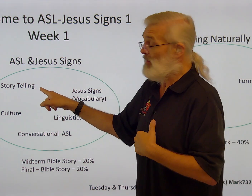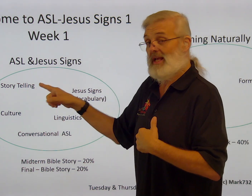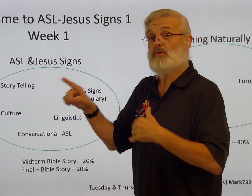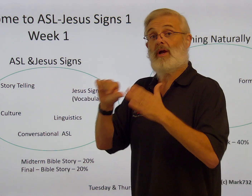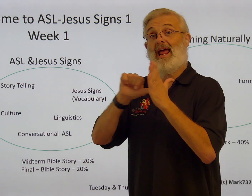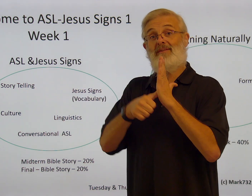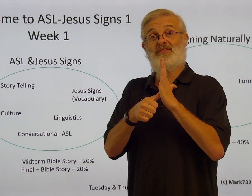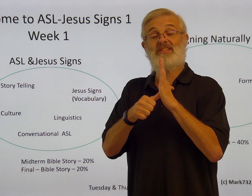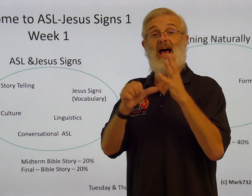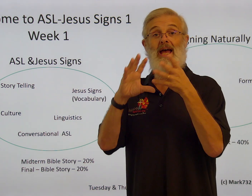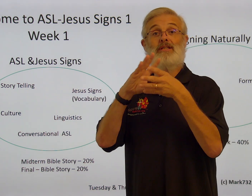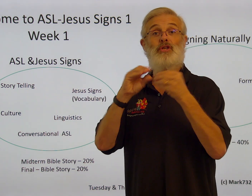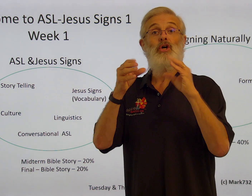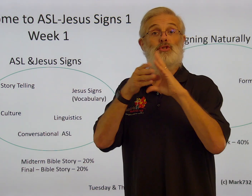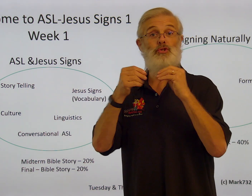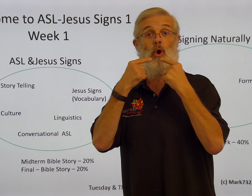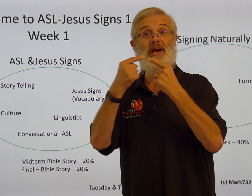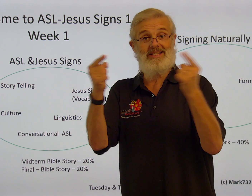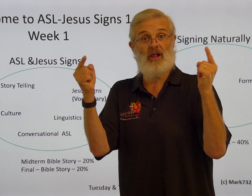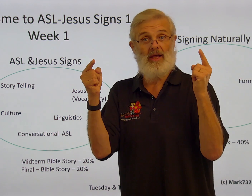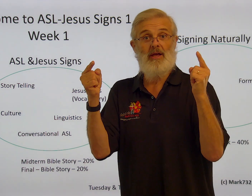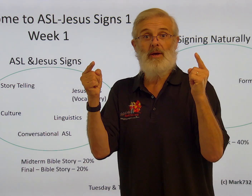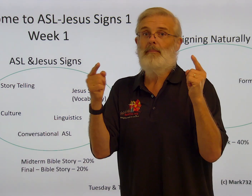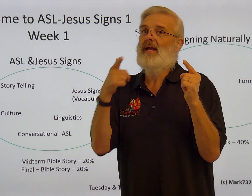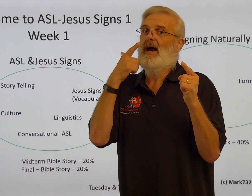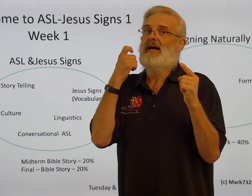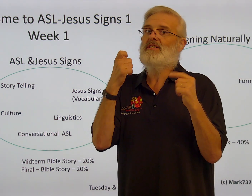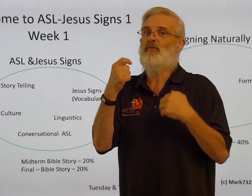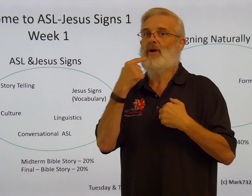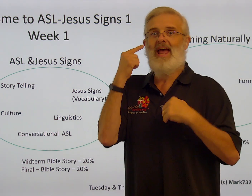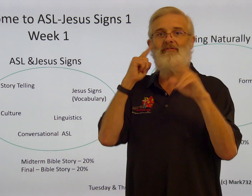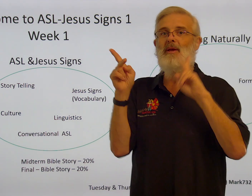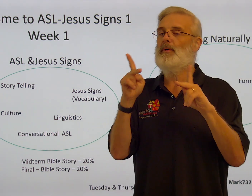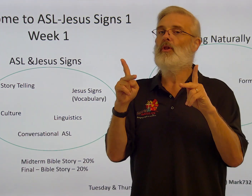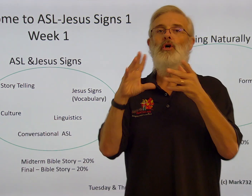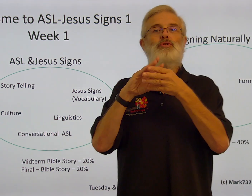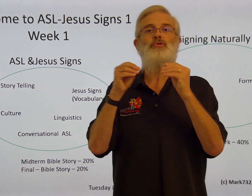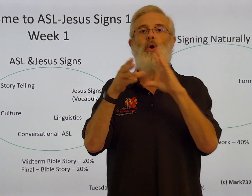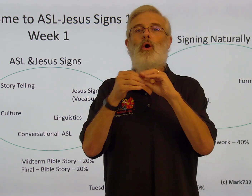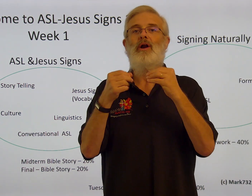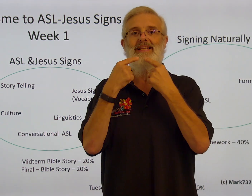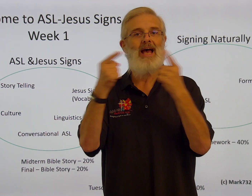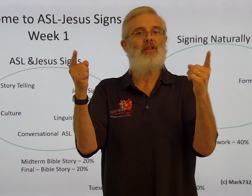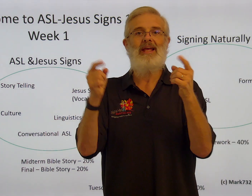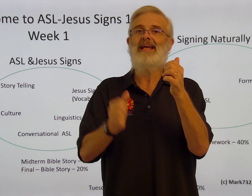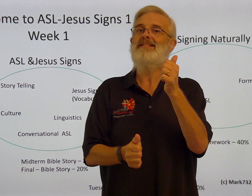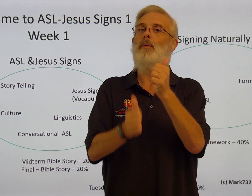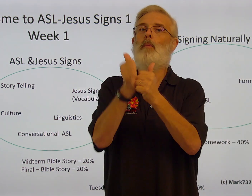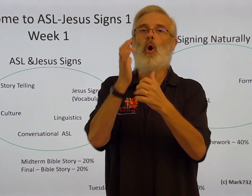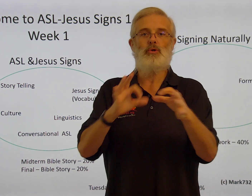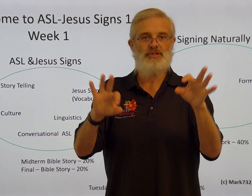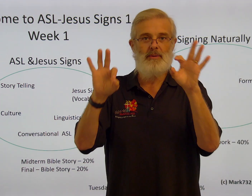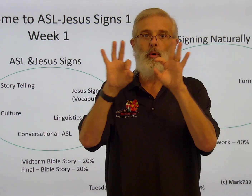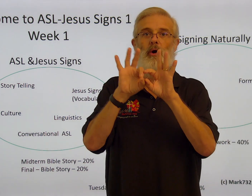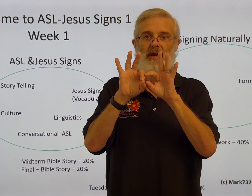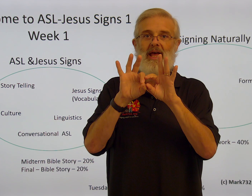we're going to emphasize storytelling. Because for deaf people, storytelling is the most important. And